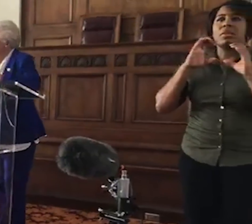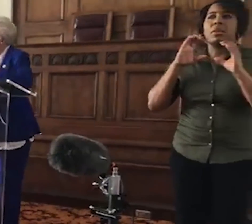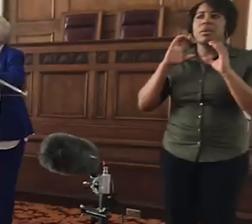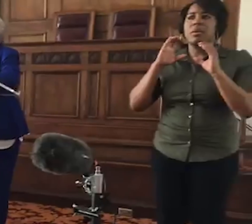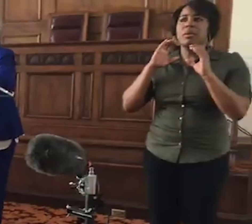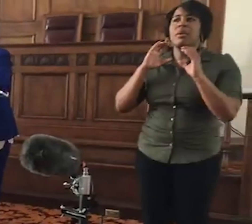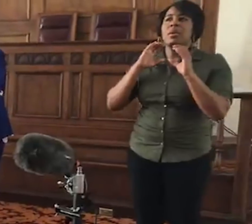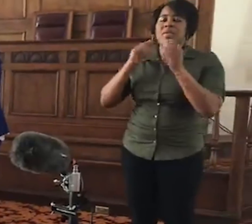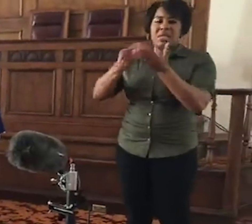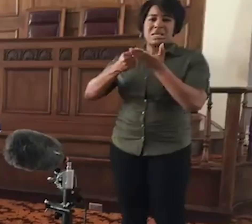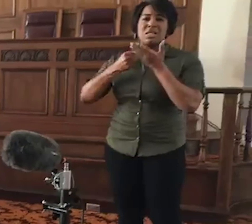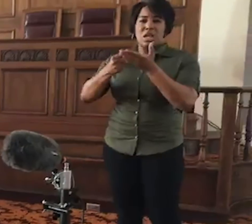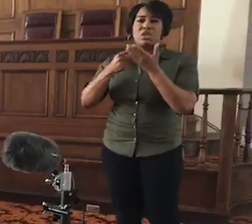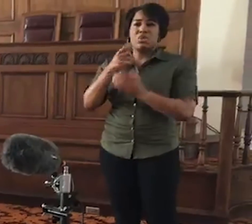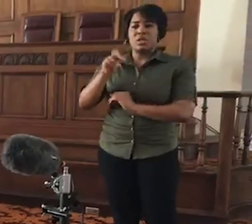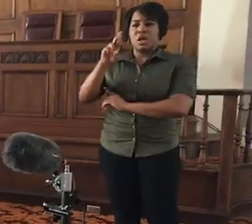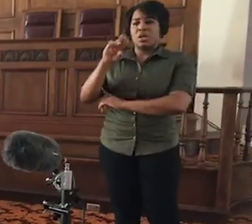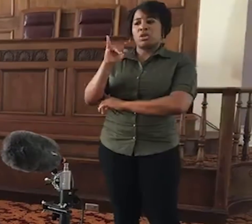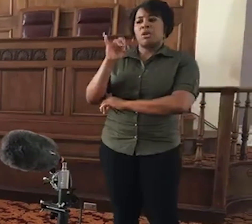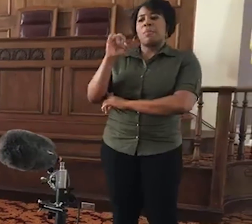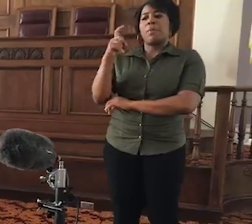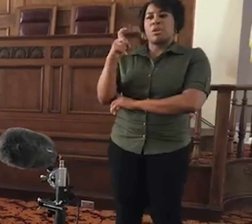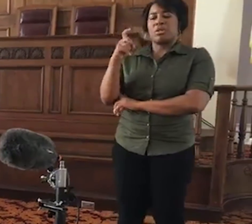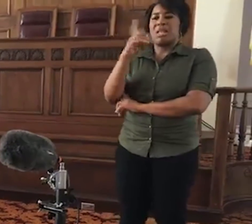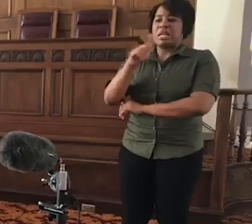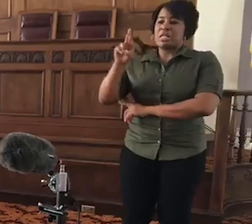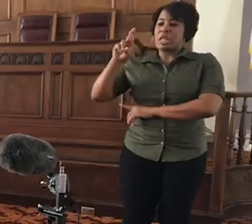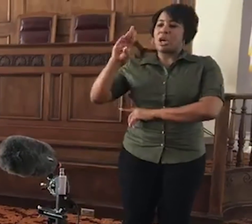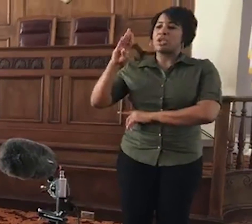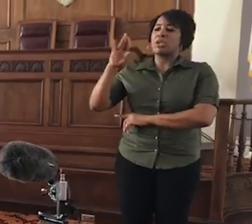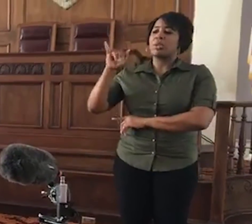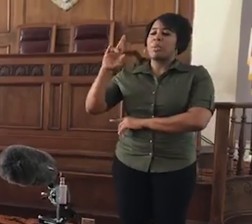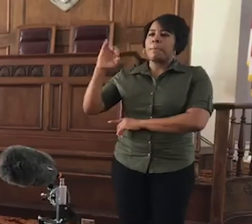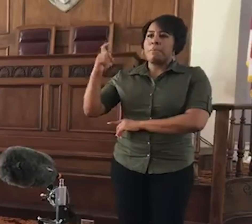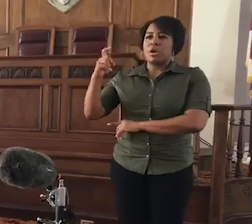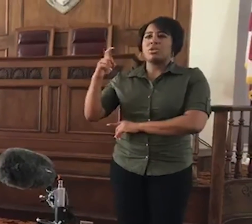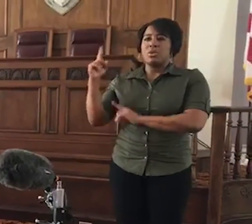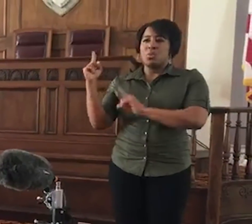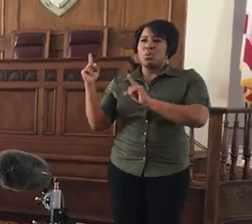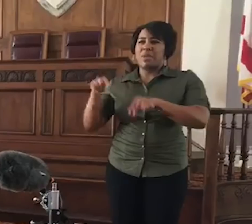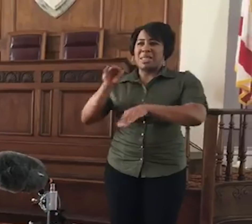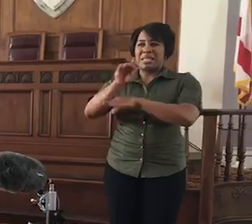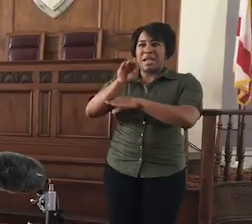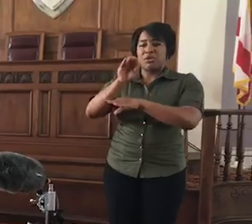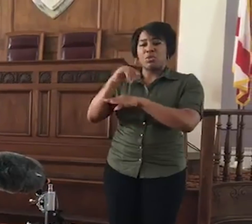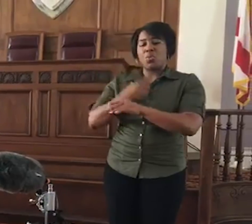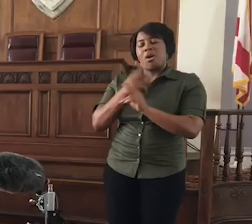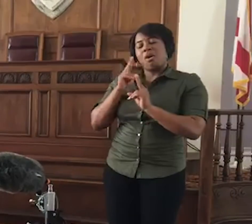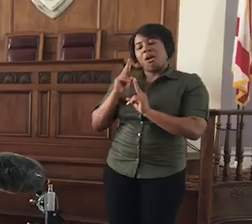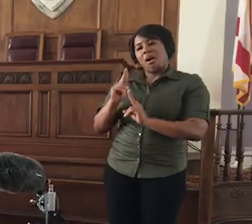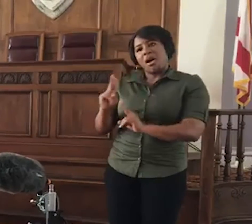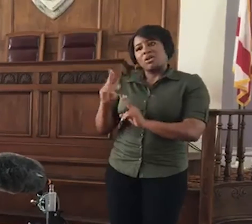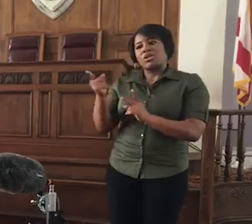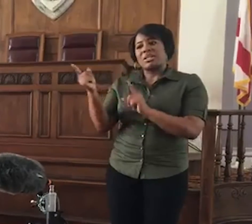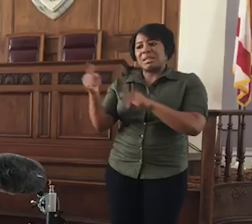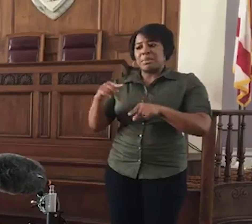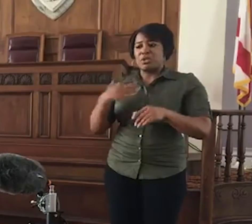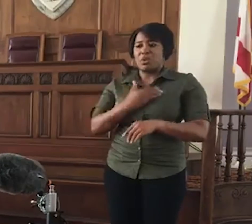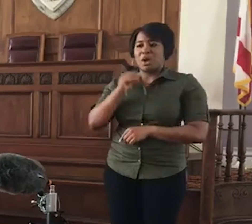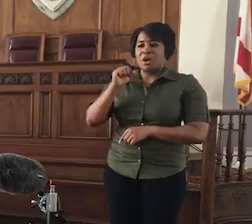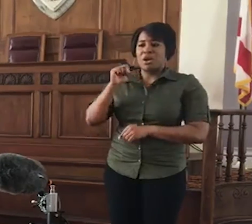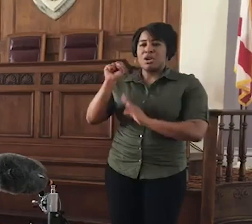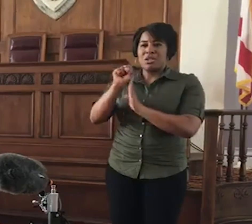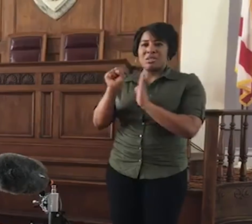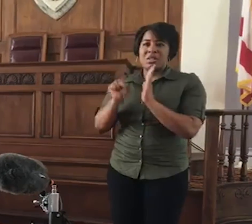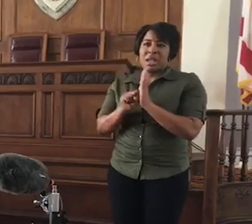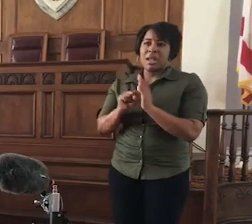Burks will be visiting with us this afternoon, and we're certainly honored that she would come to our great state. Obviously, they have looked at Alabama's situation and